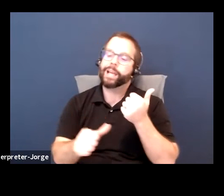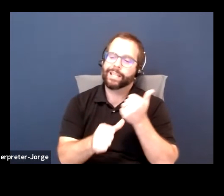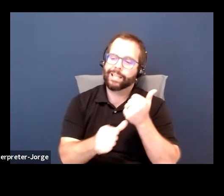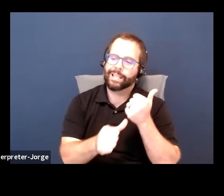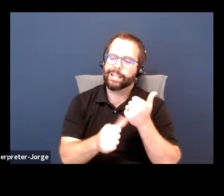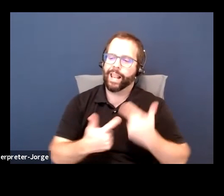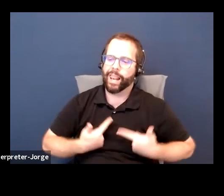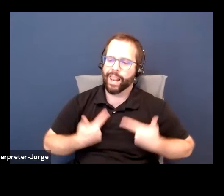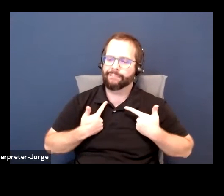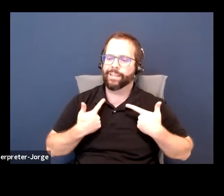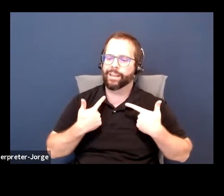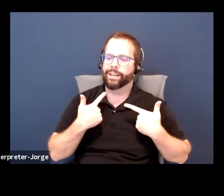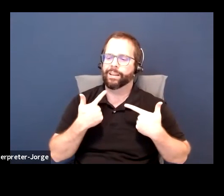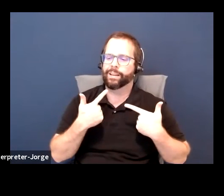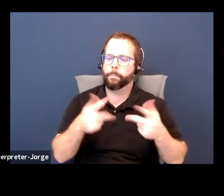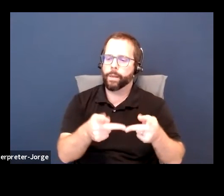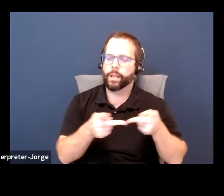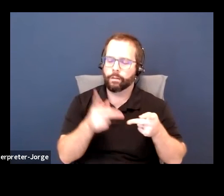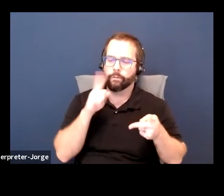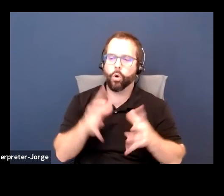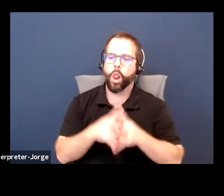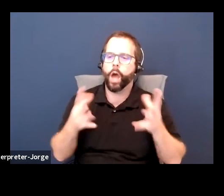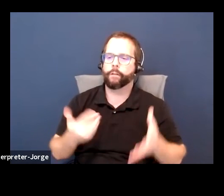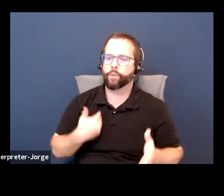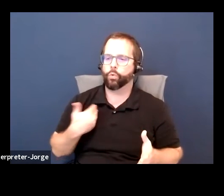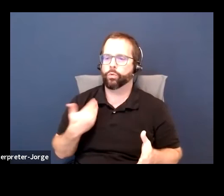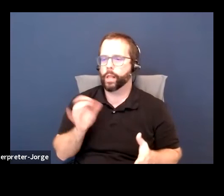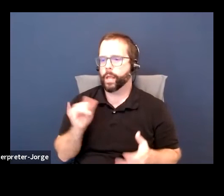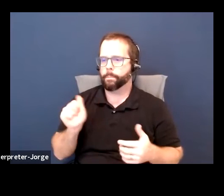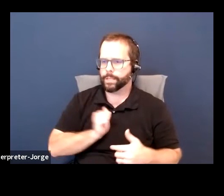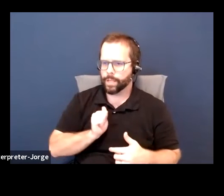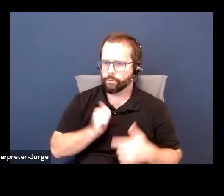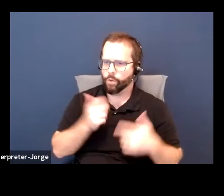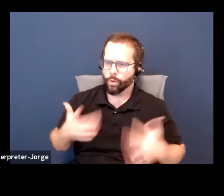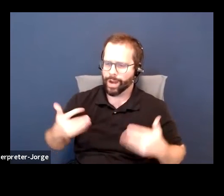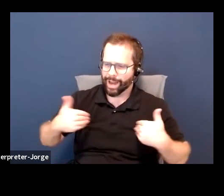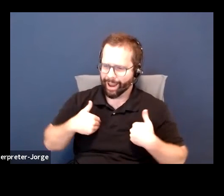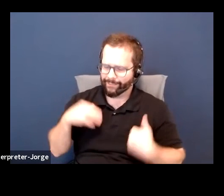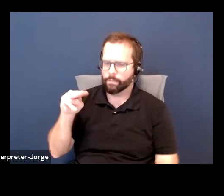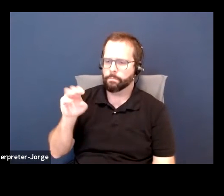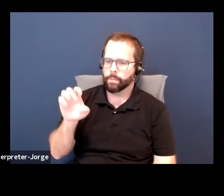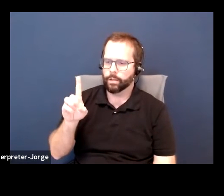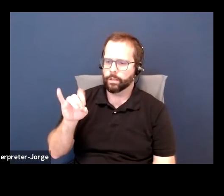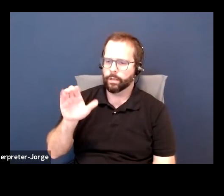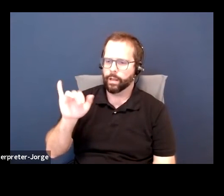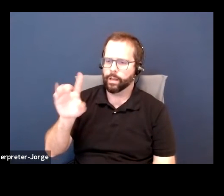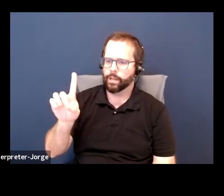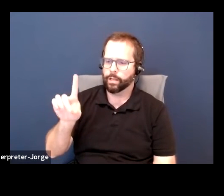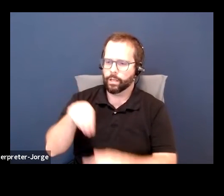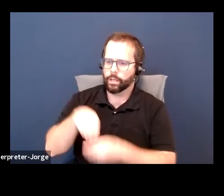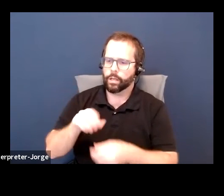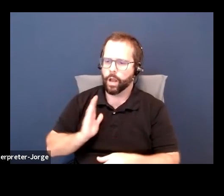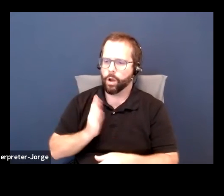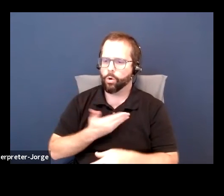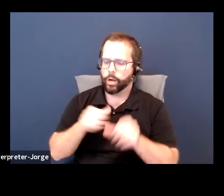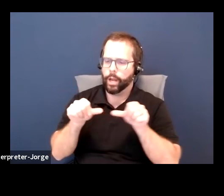youth like myself that already have Medicaid in our area of Atlanta. And just